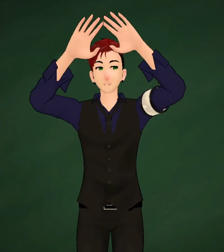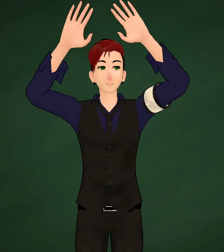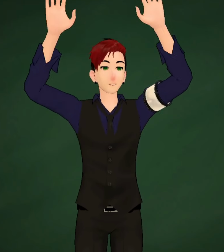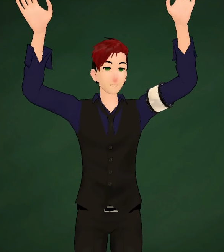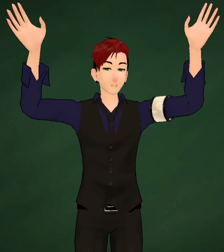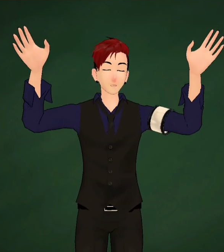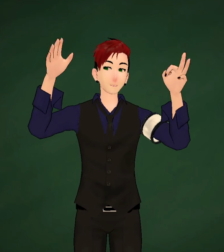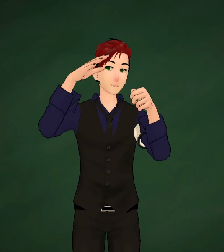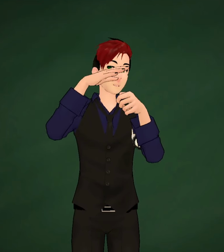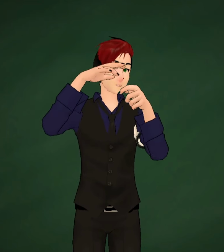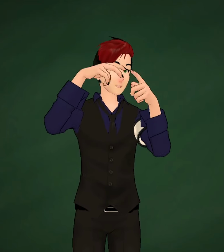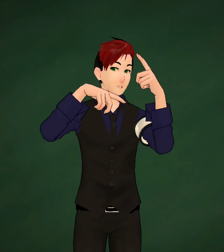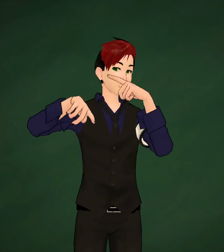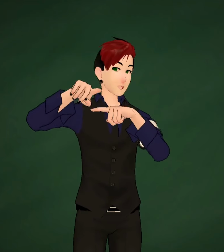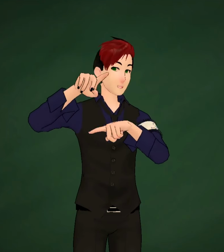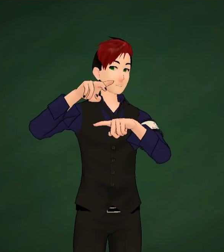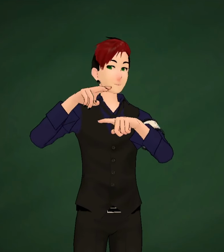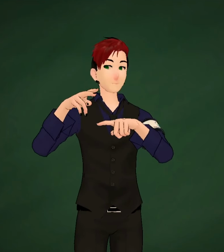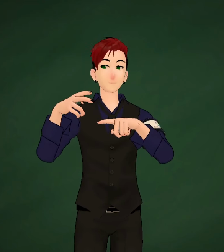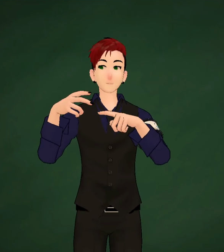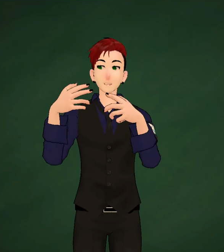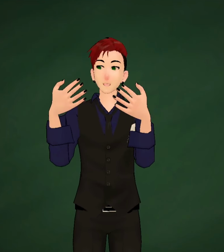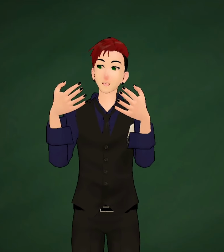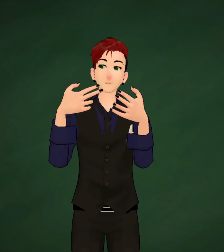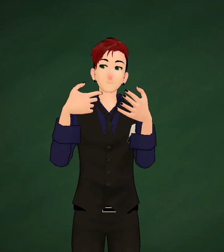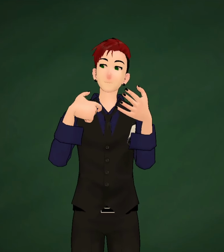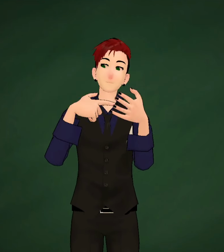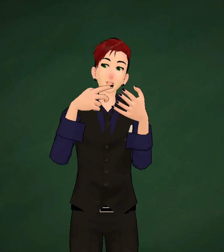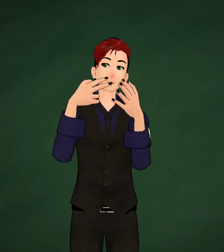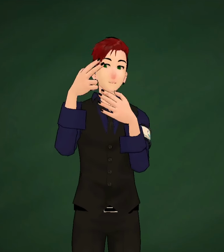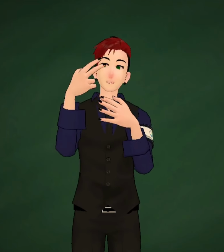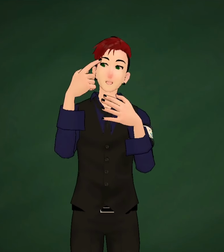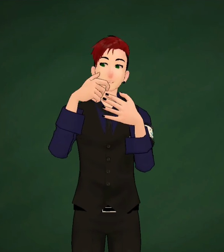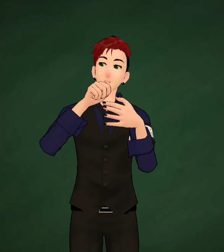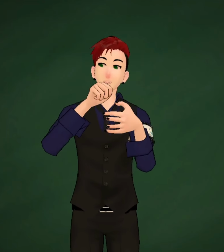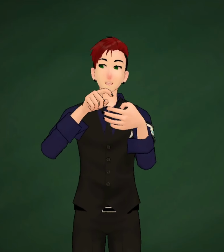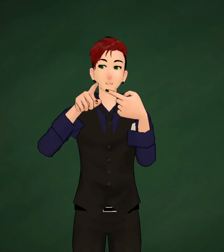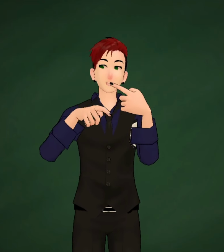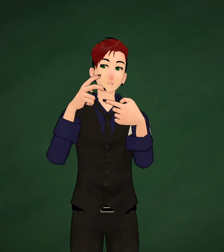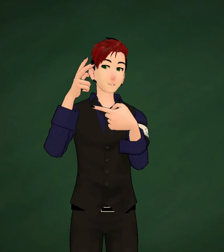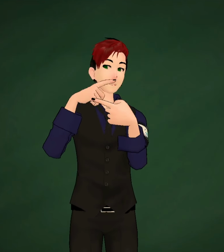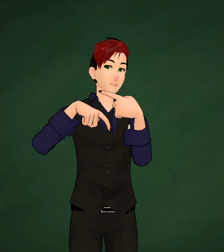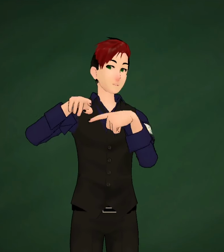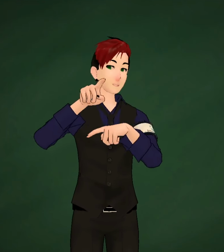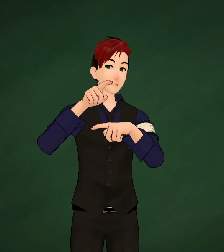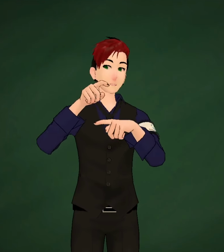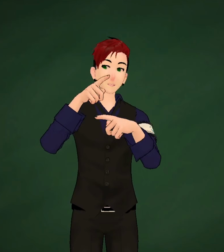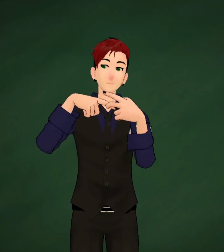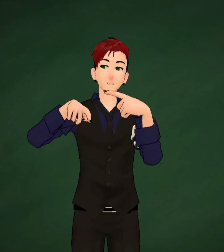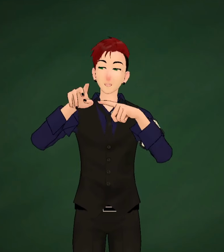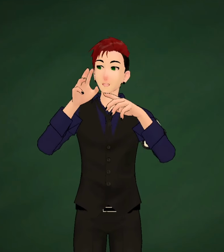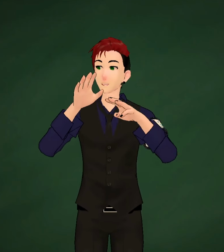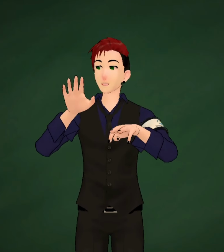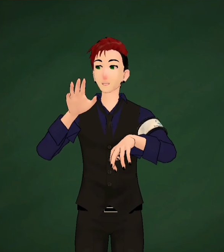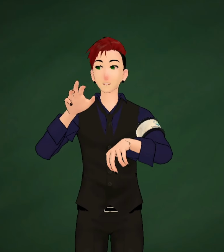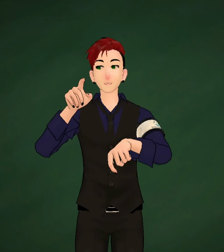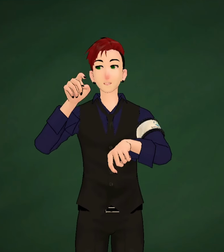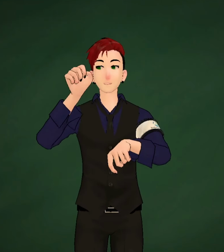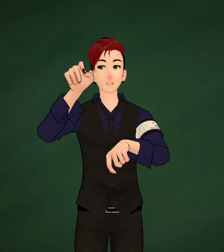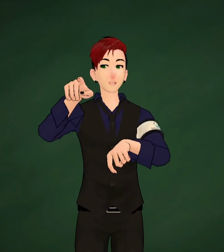are so many different regional signs that like it's honestly one thing I love whenever I get to meet people from around the country is like I'll